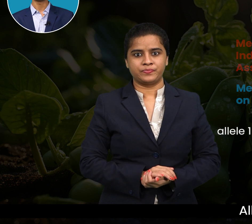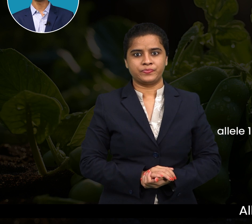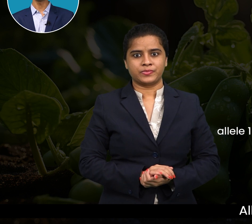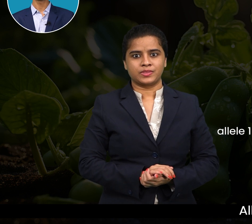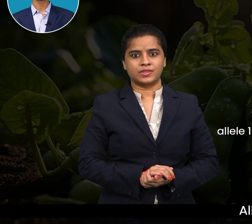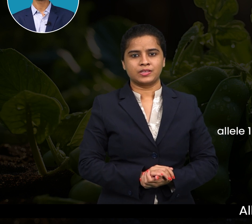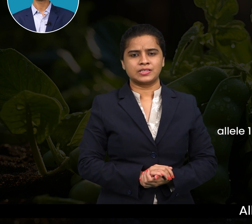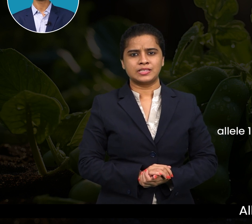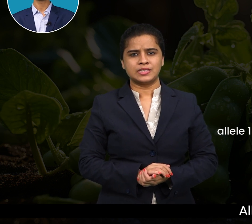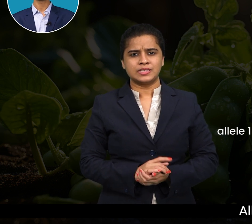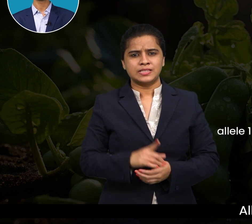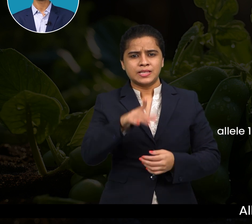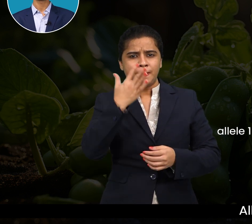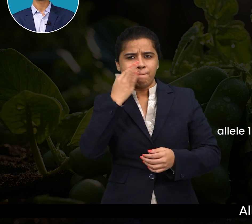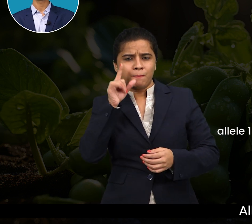allele,